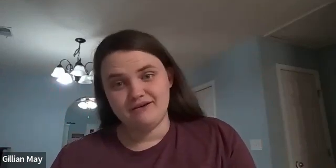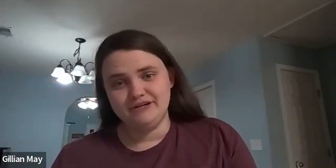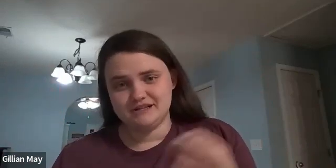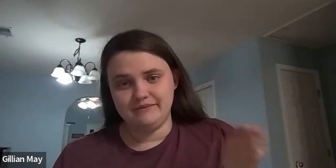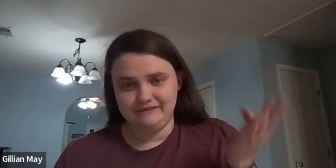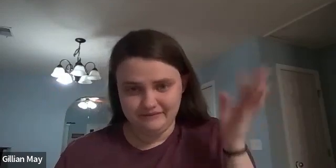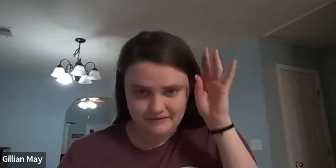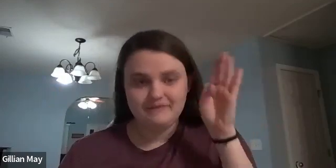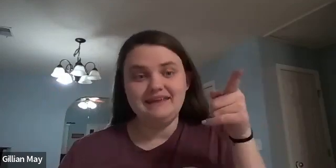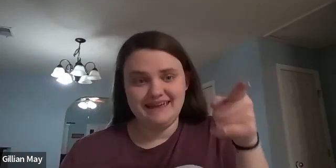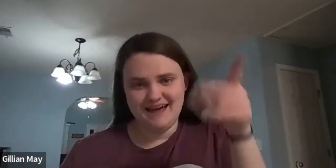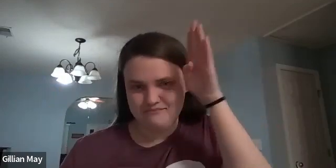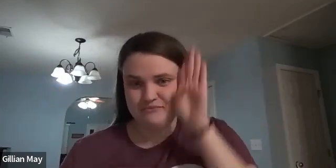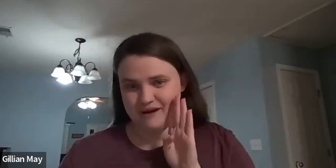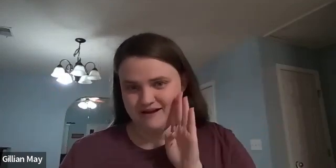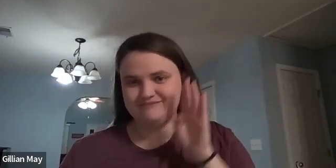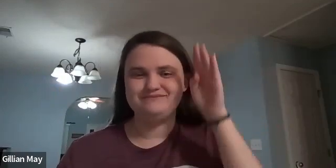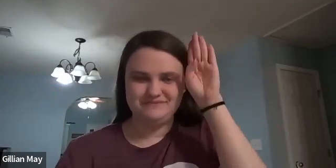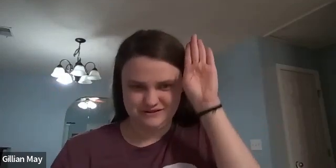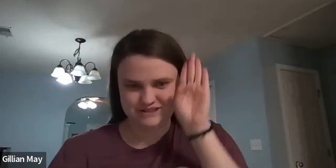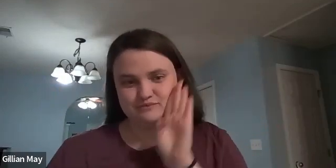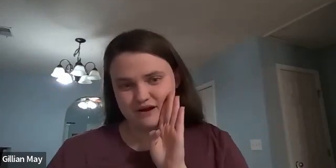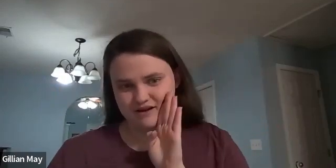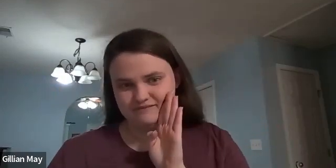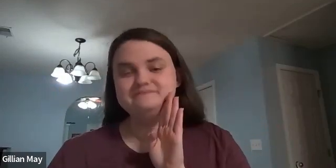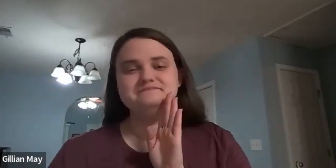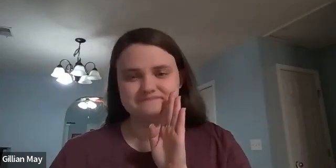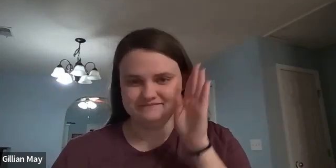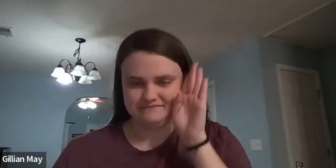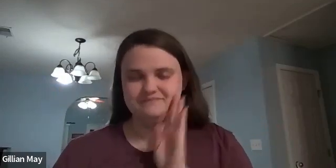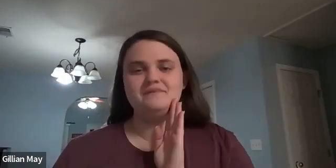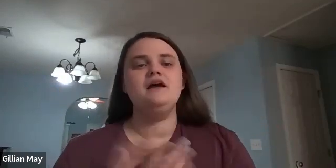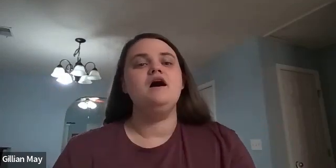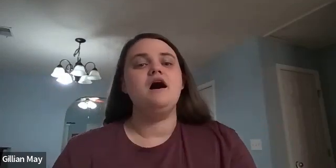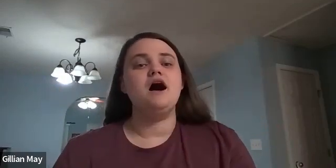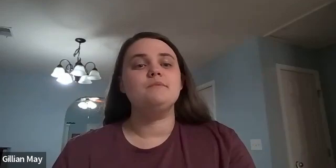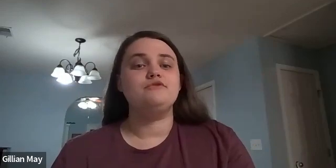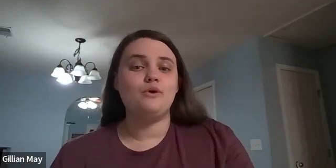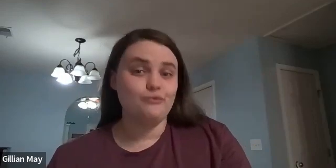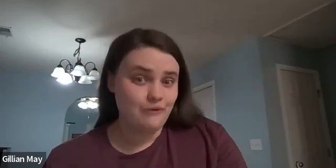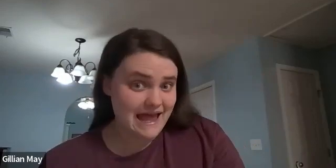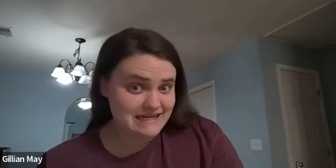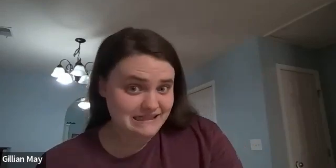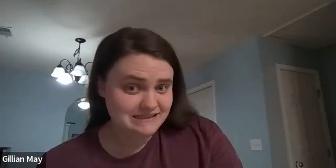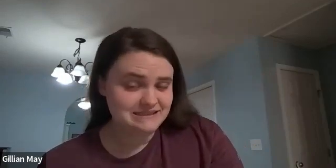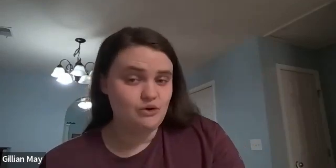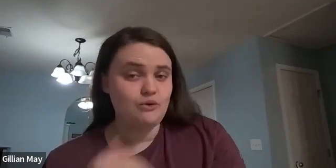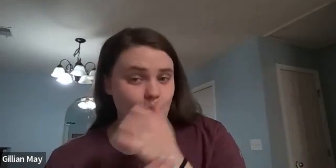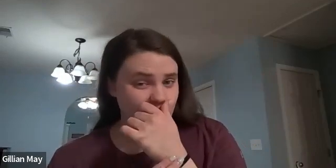Brown, which I mean, yeah, brown. So this is brown. For red or